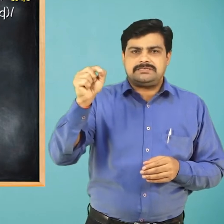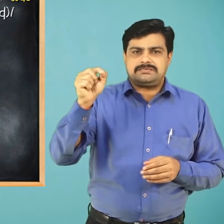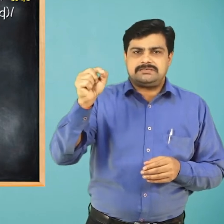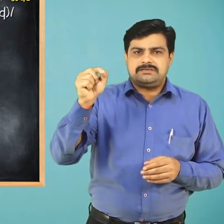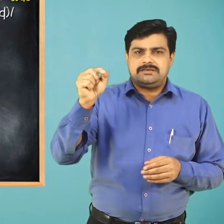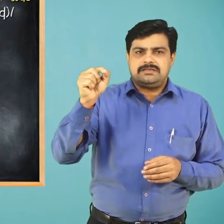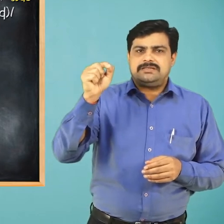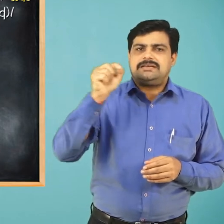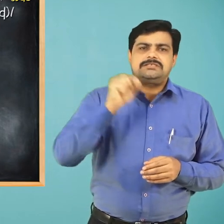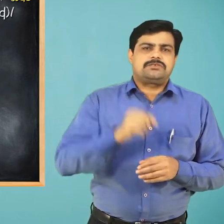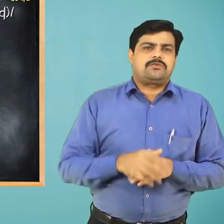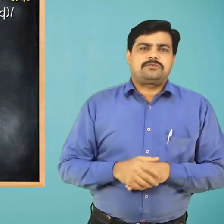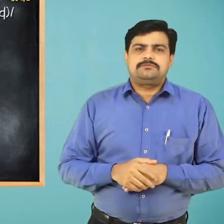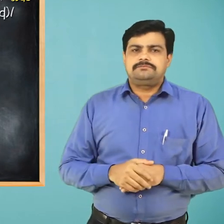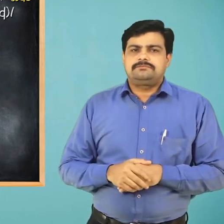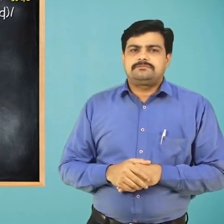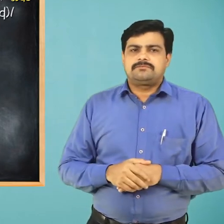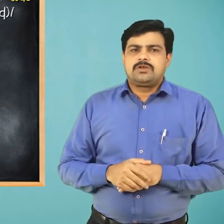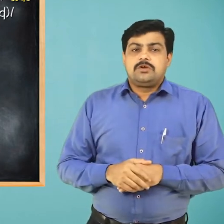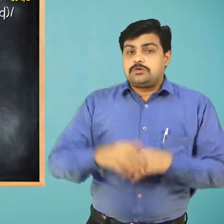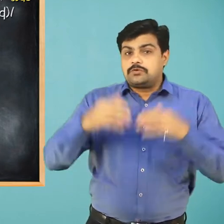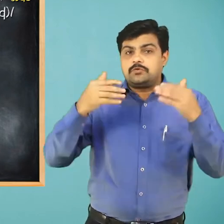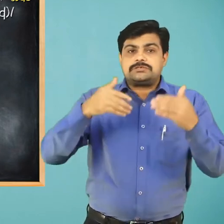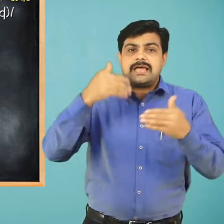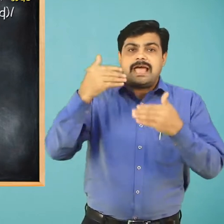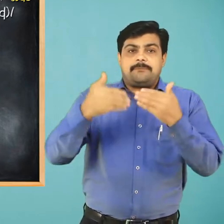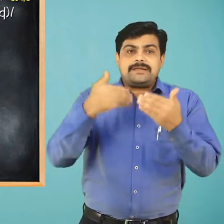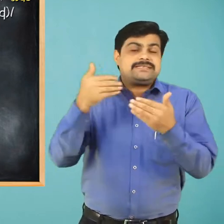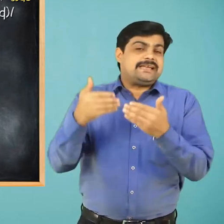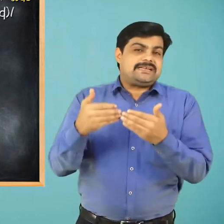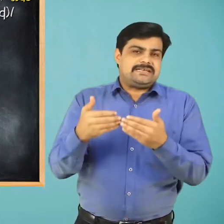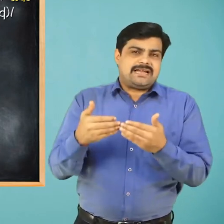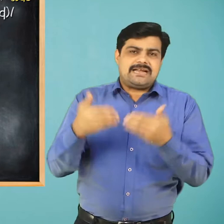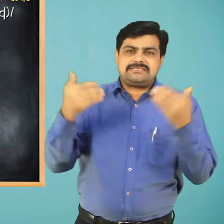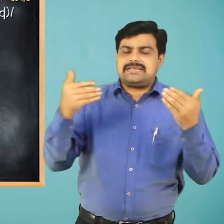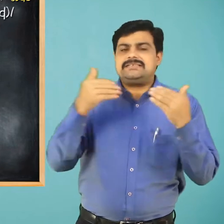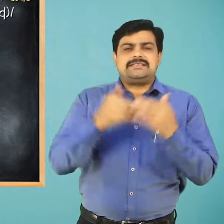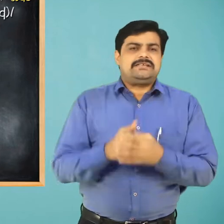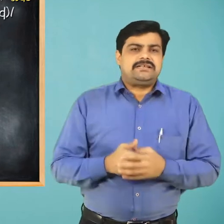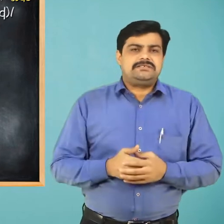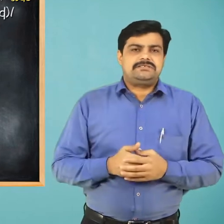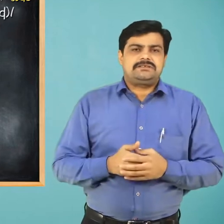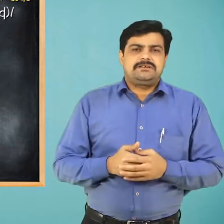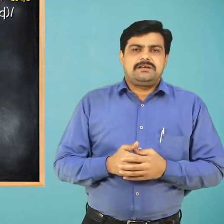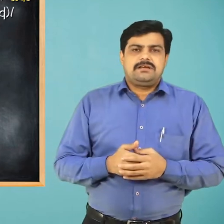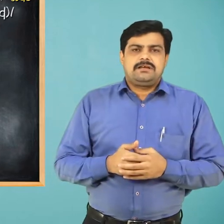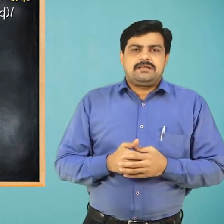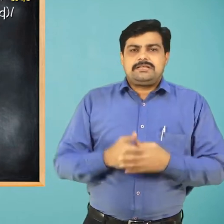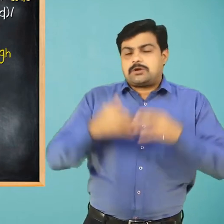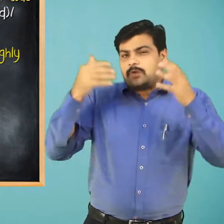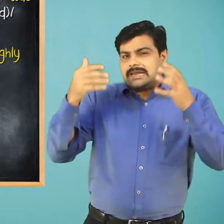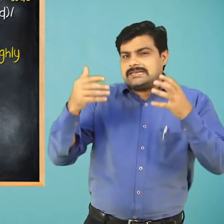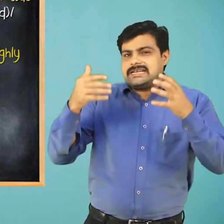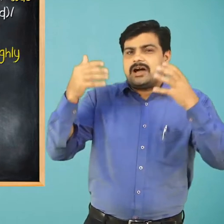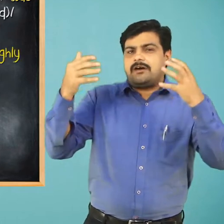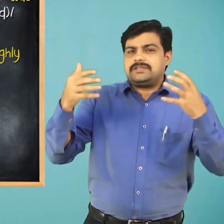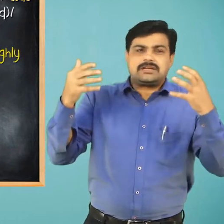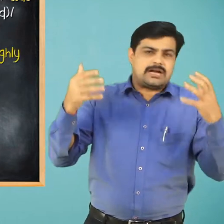is, that is wrong. Use appreciated and say the sentence. The quality of the